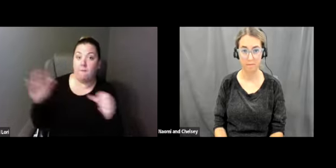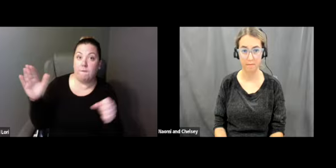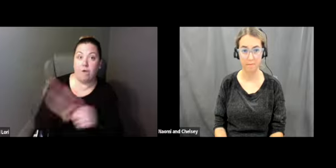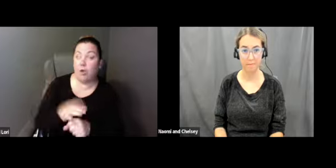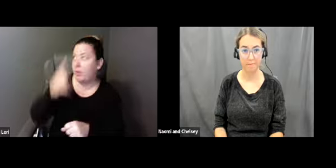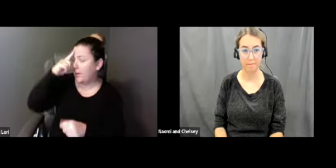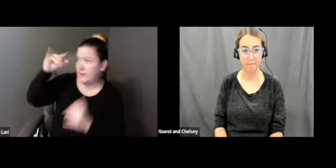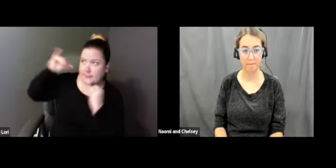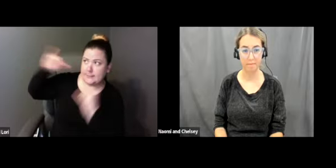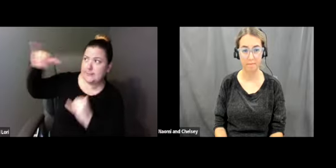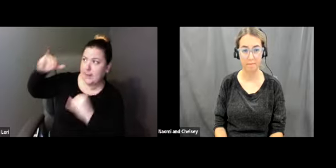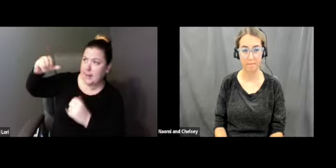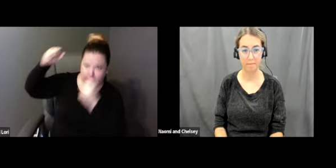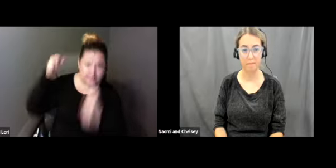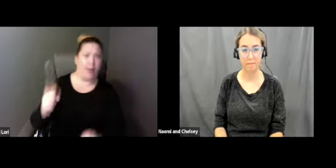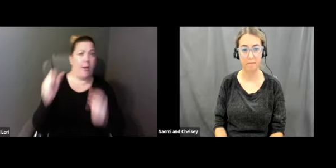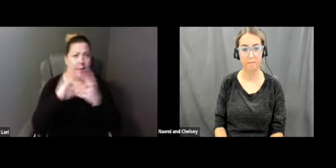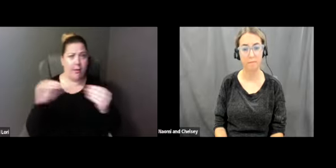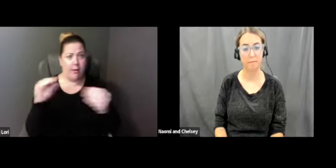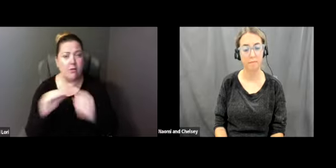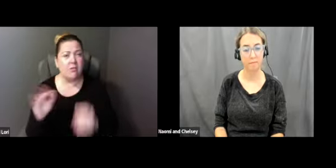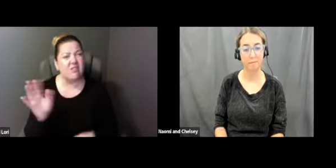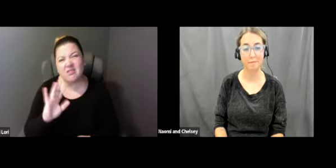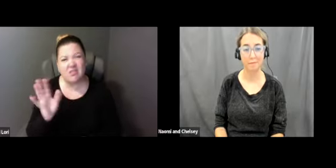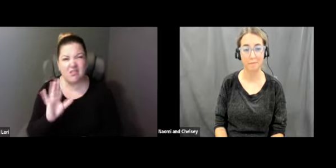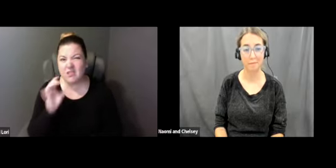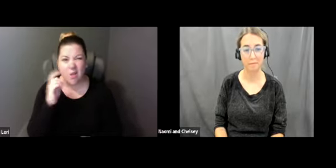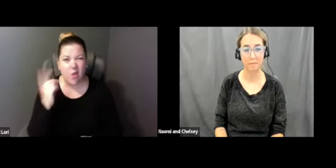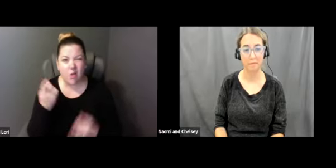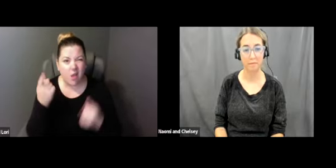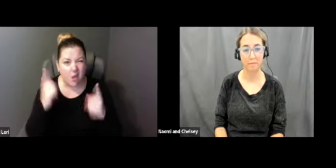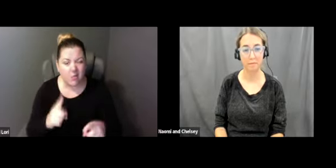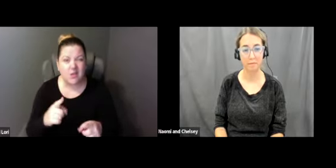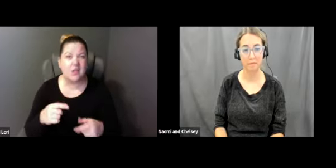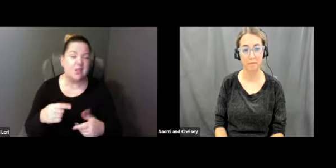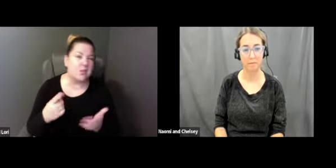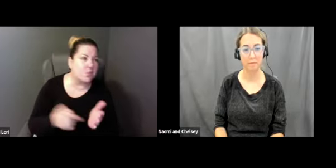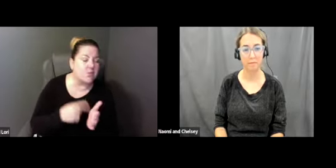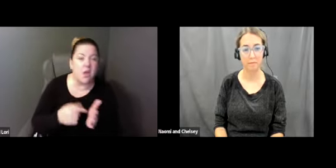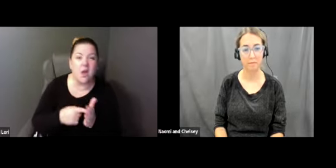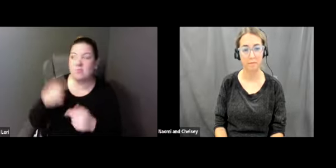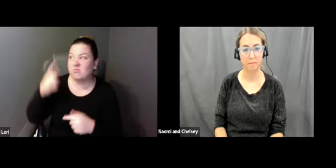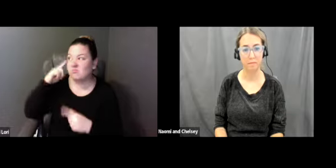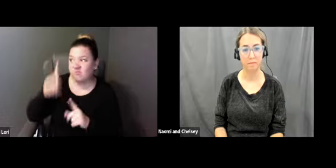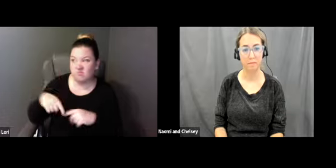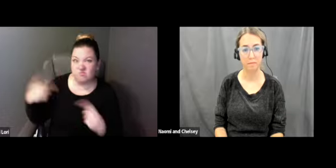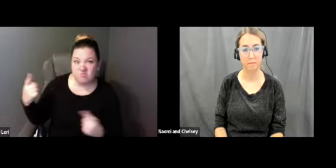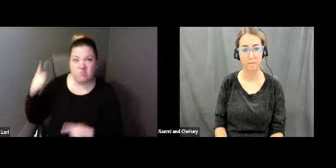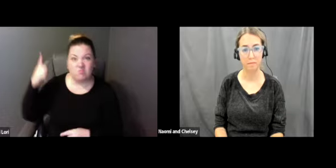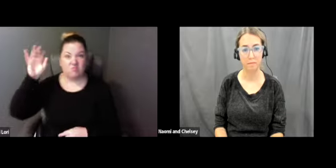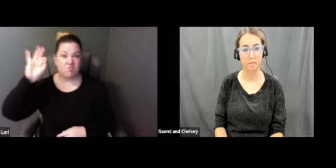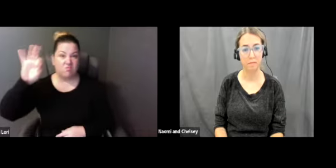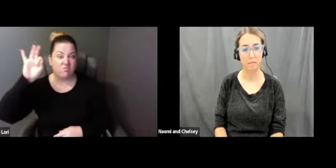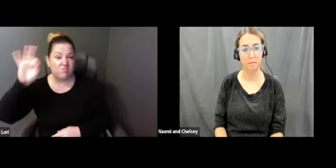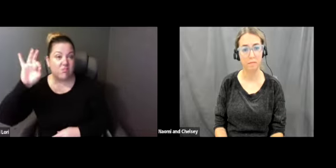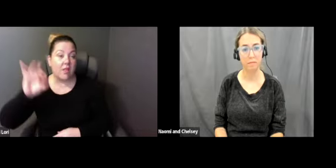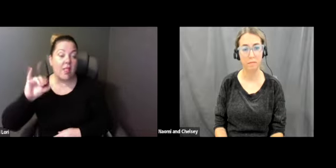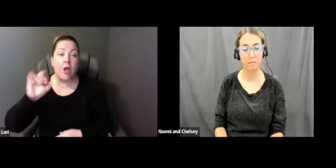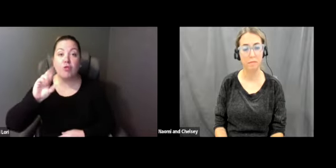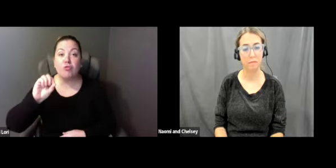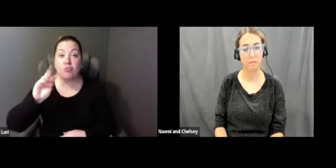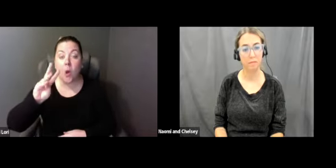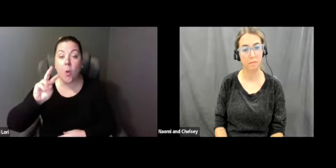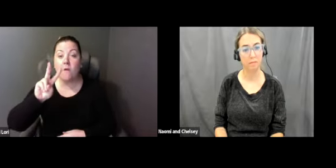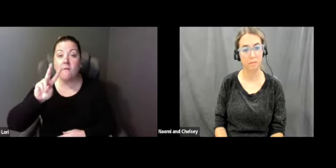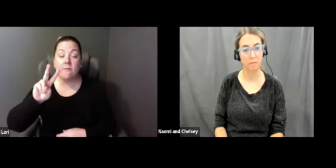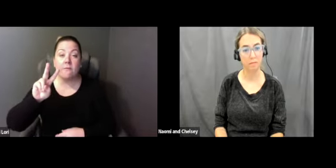the opposing thoughts, especially with controversial topics, right? Roe versus Wade or something. It's happening up a lot now, and you might have a speaker that